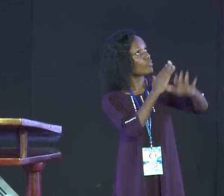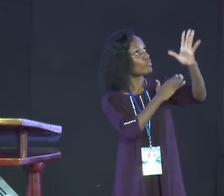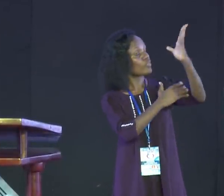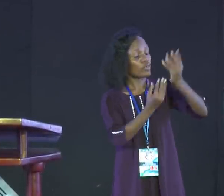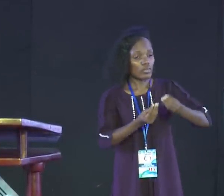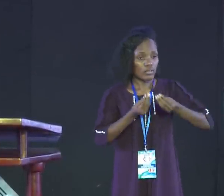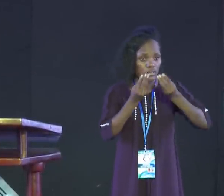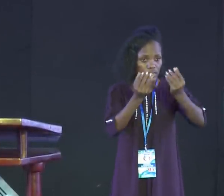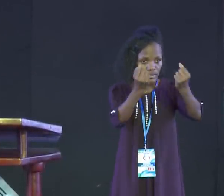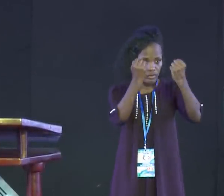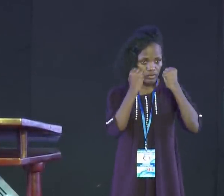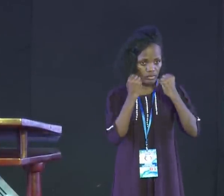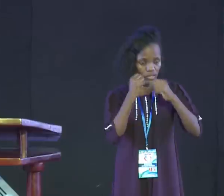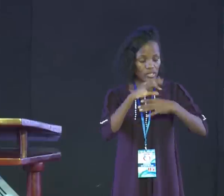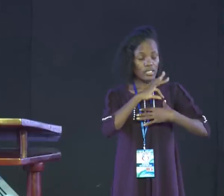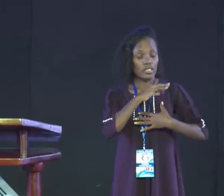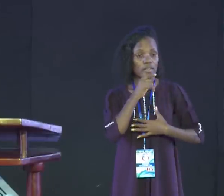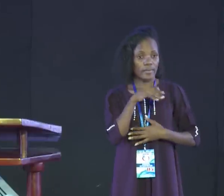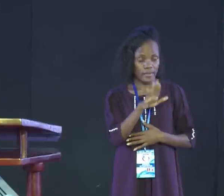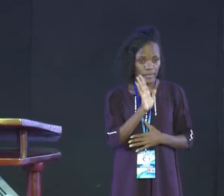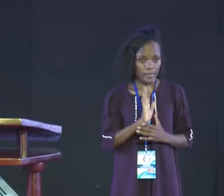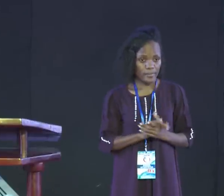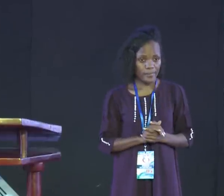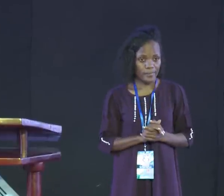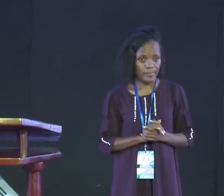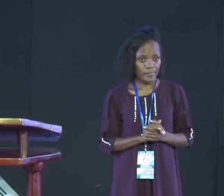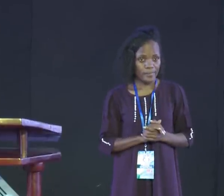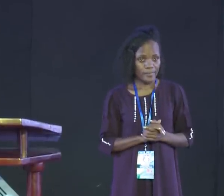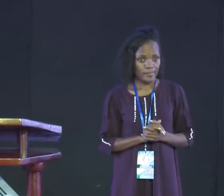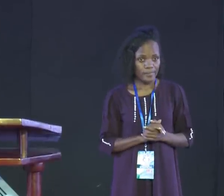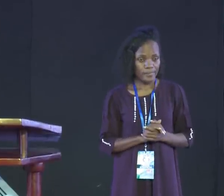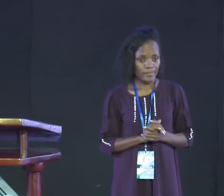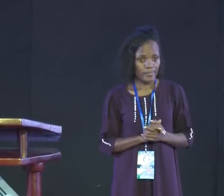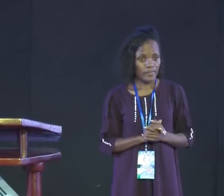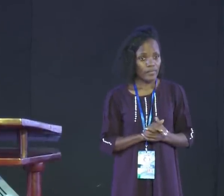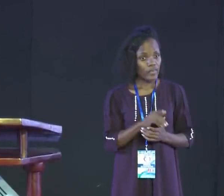Because when God strengthens you in your inner man,